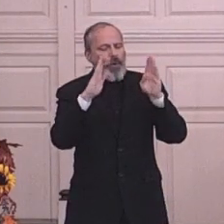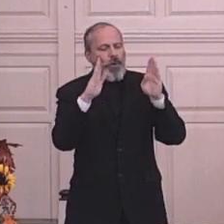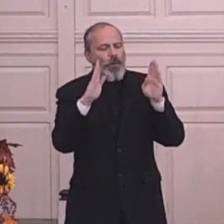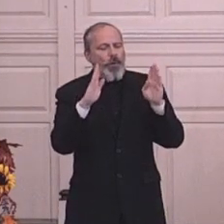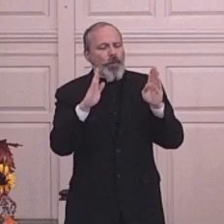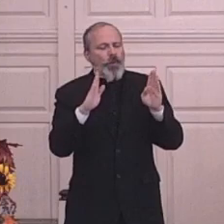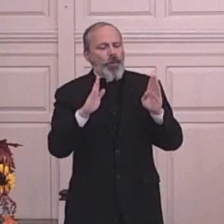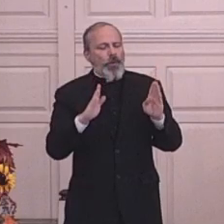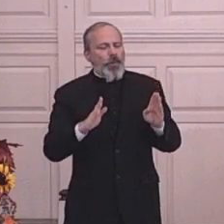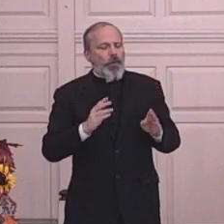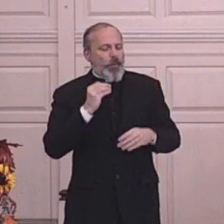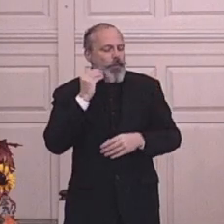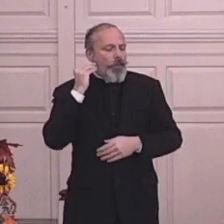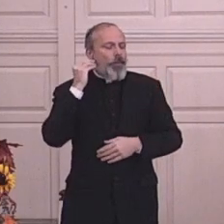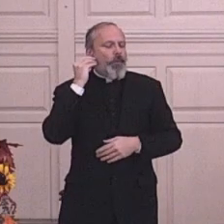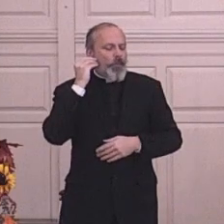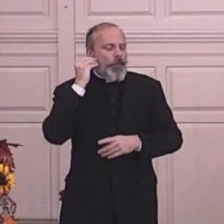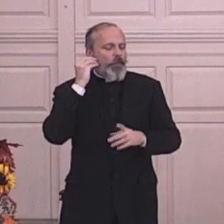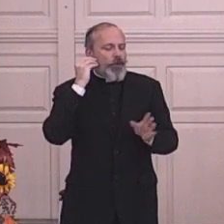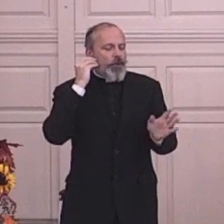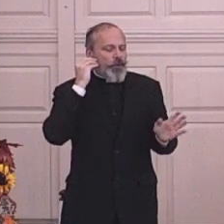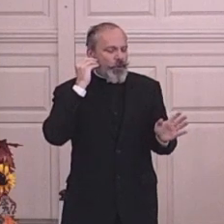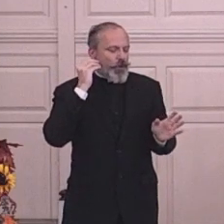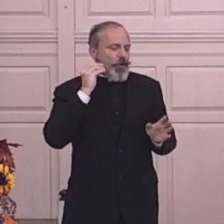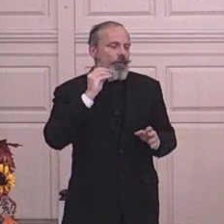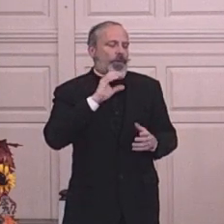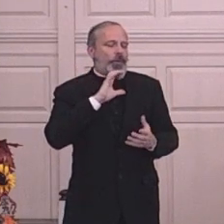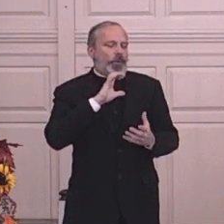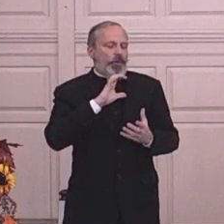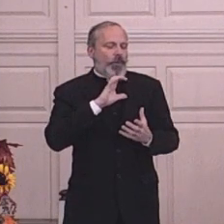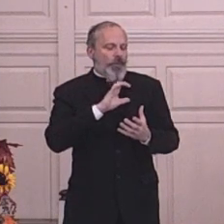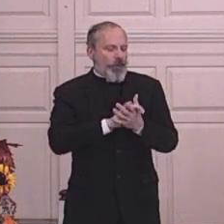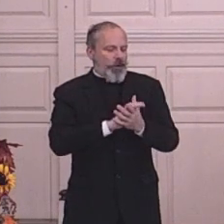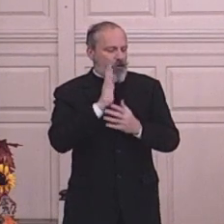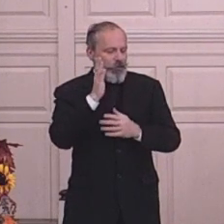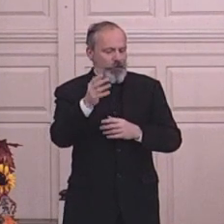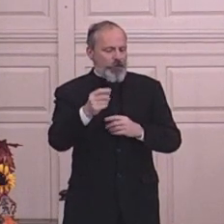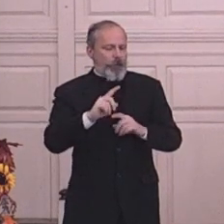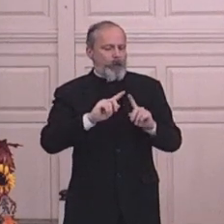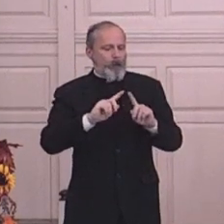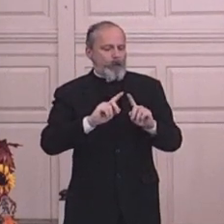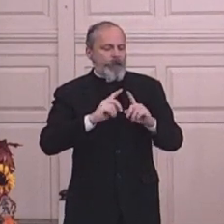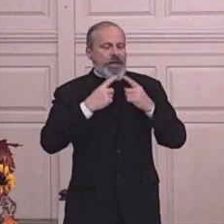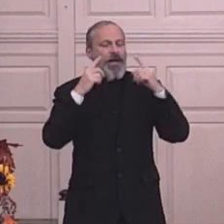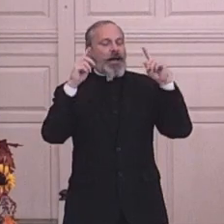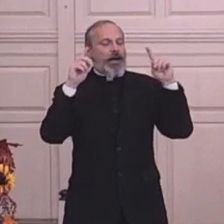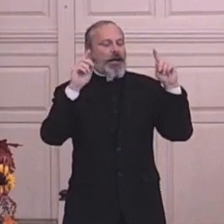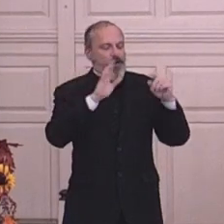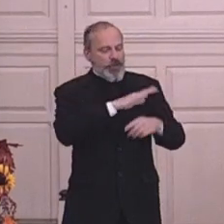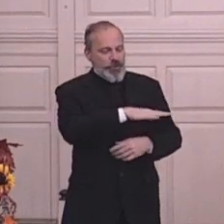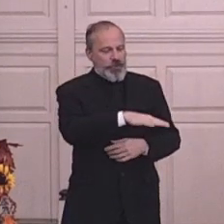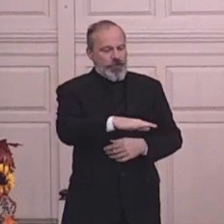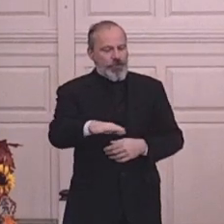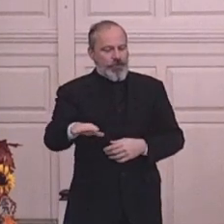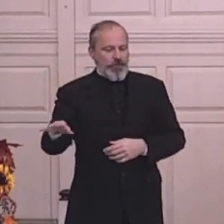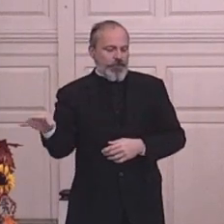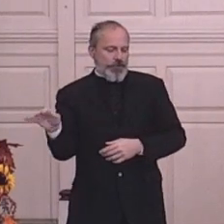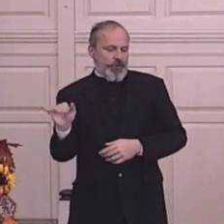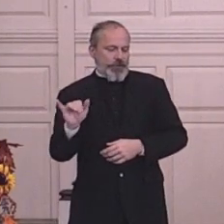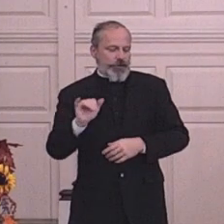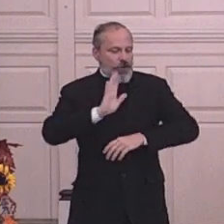home. Your children like olive plants around